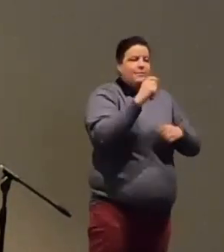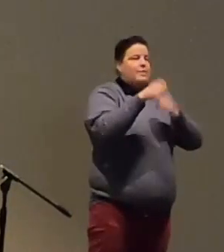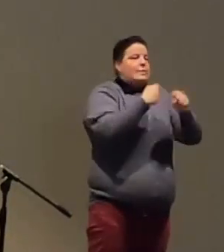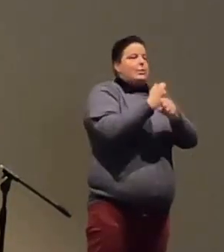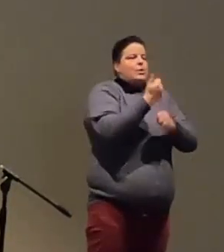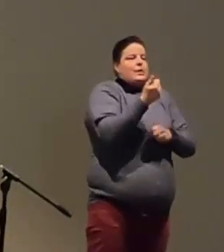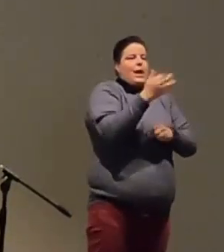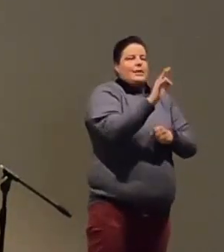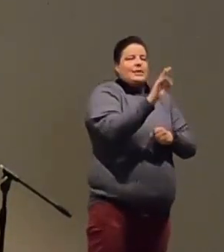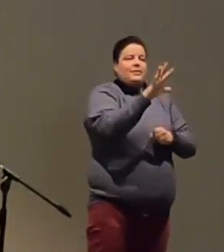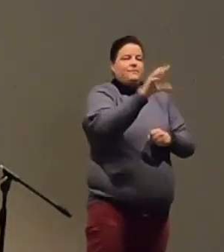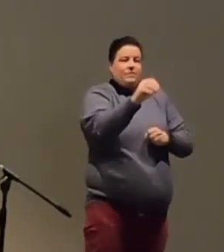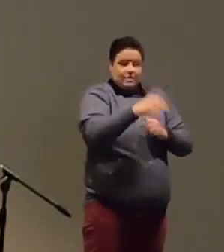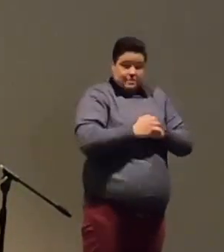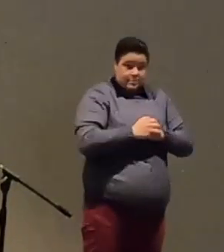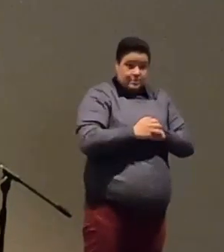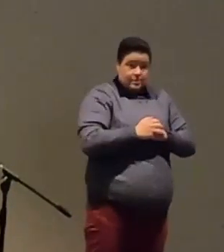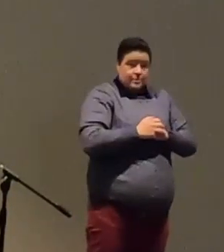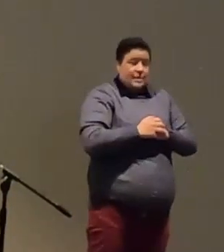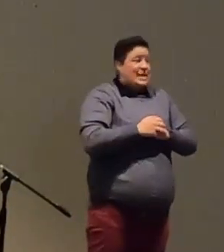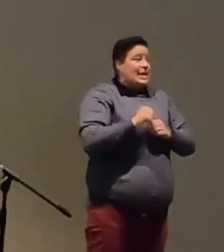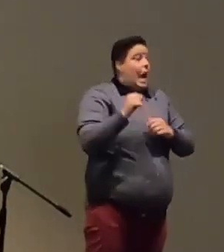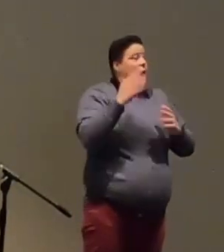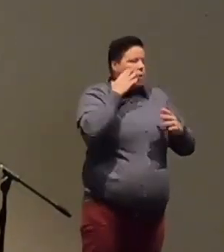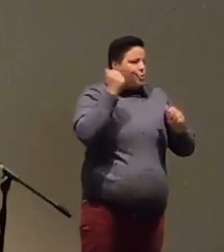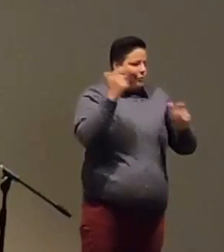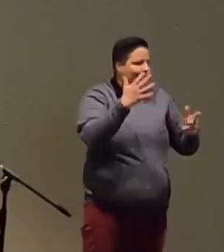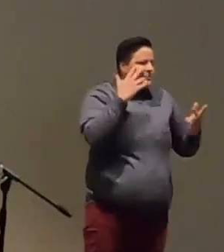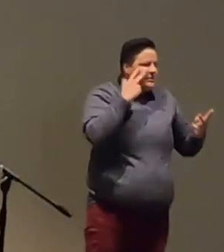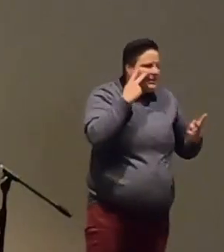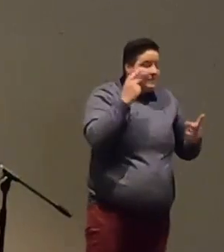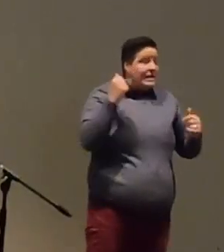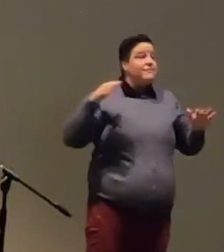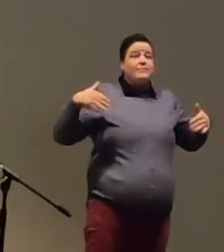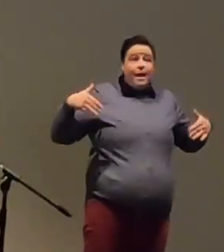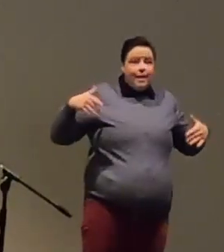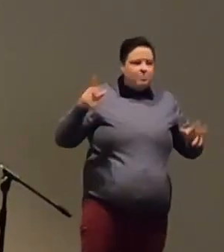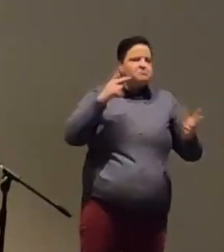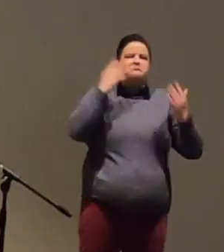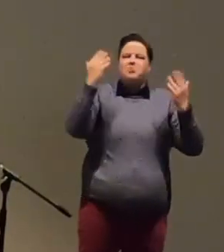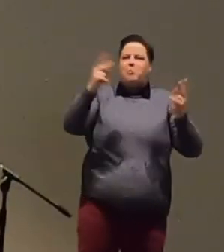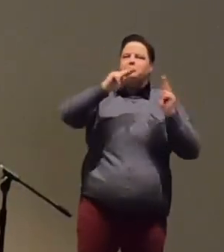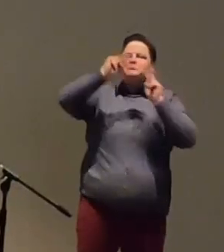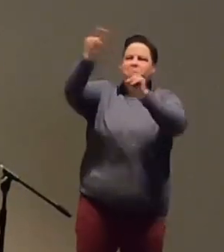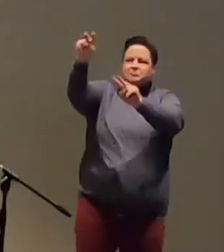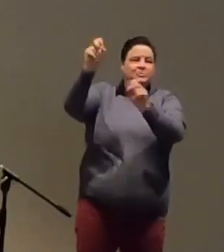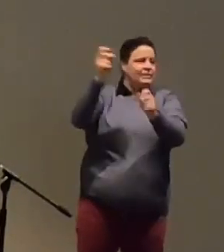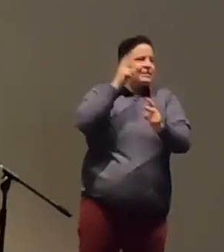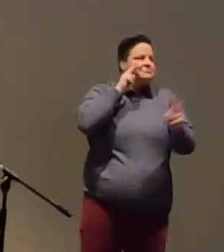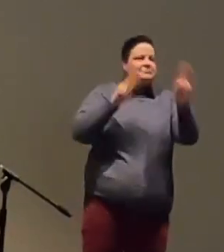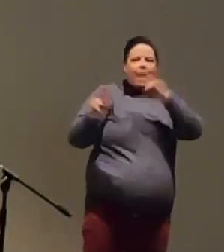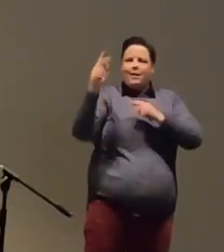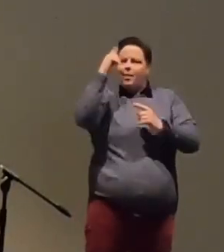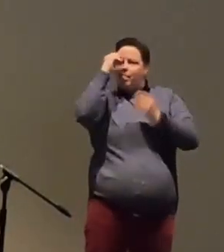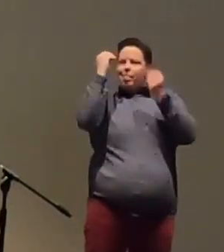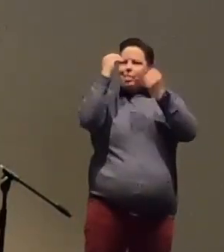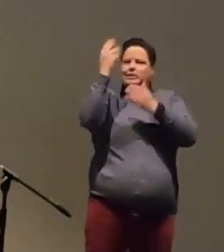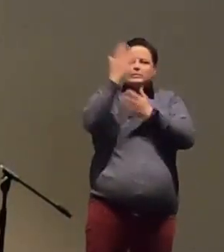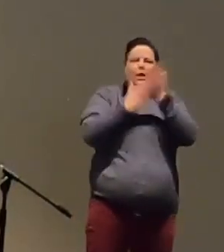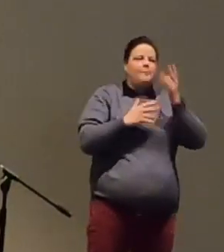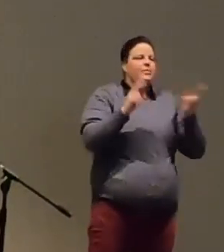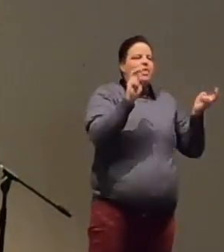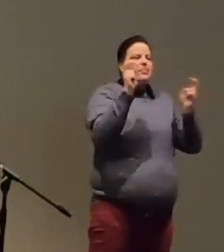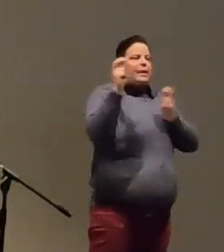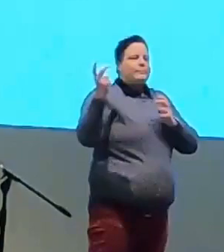all have seen it, but if you have not, make sure after this lecture you go take a look at the exhibition so you can think about some of the themes that